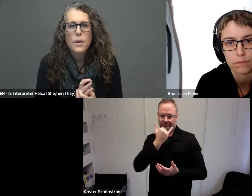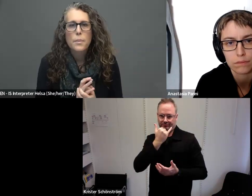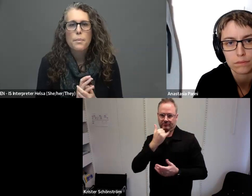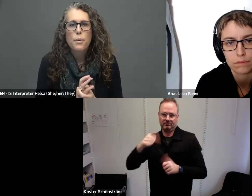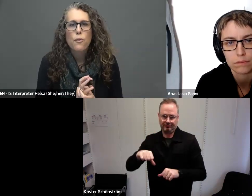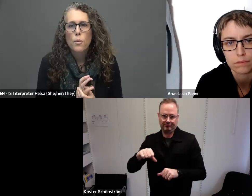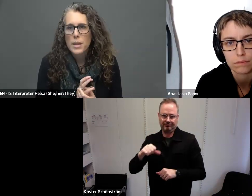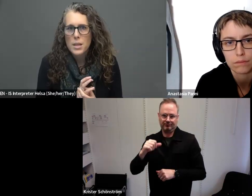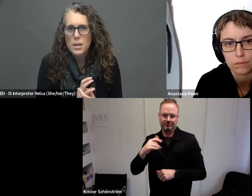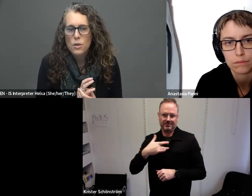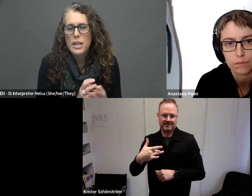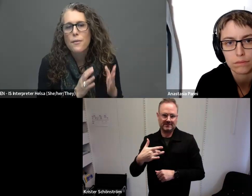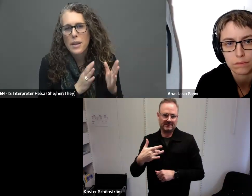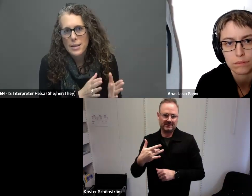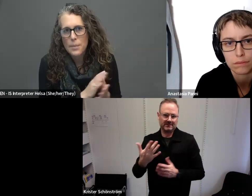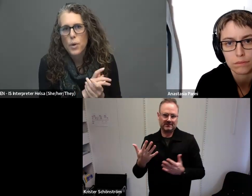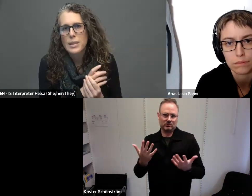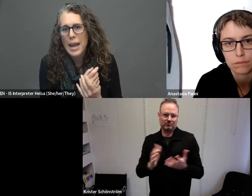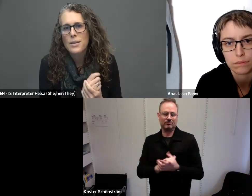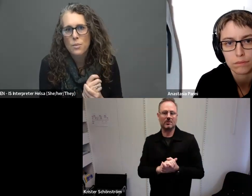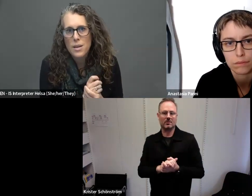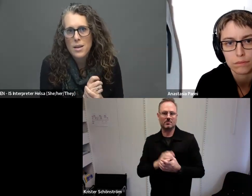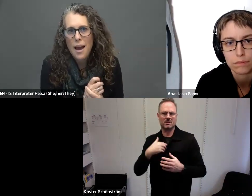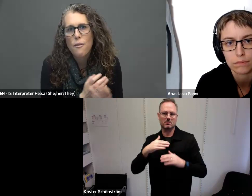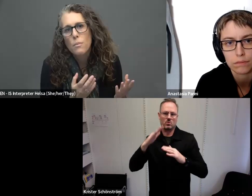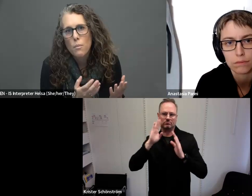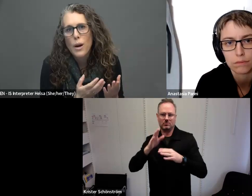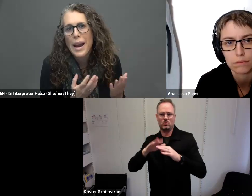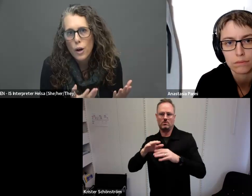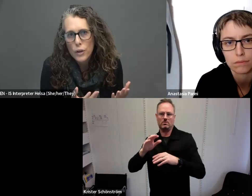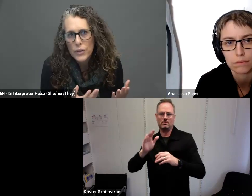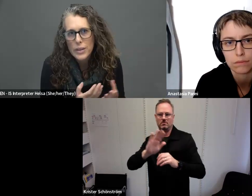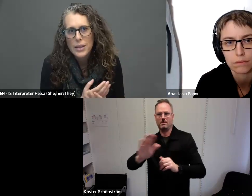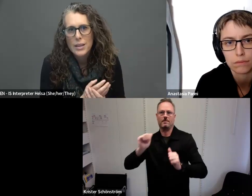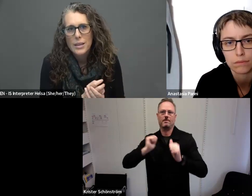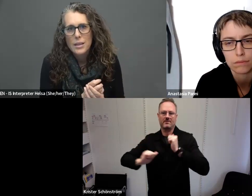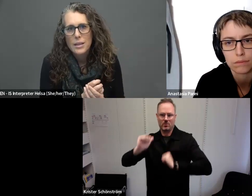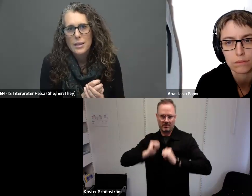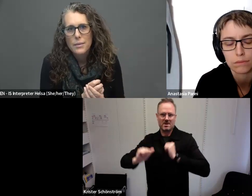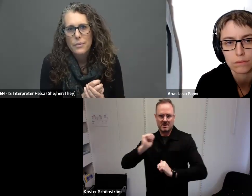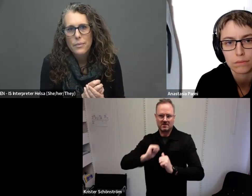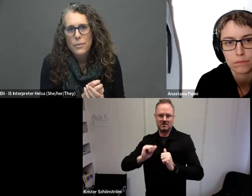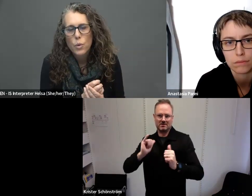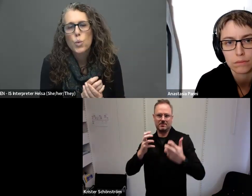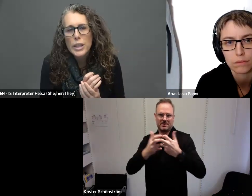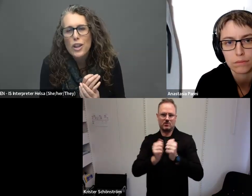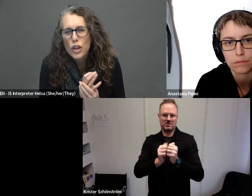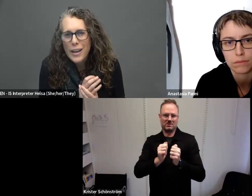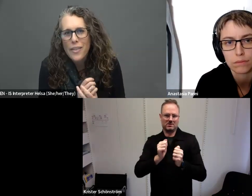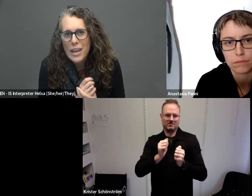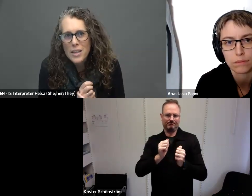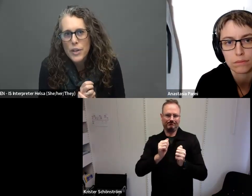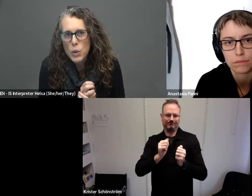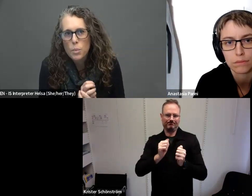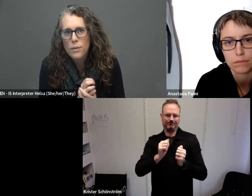if the performance you're seeing for that sample tends to have more errors, we're really looking